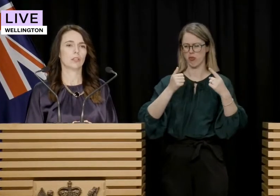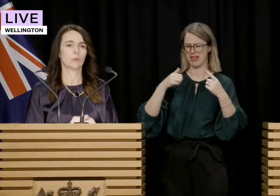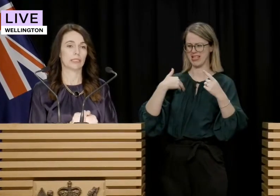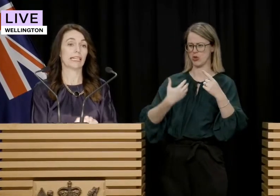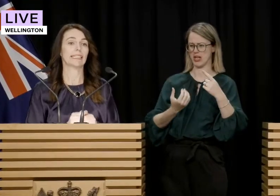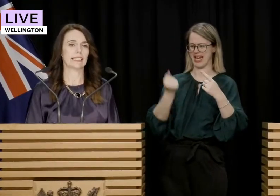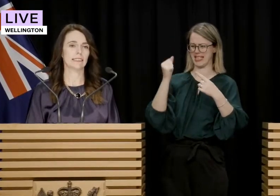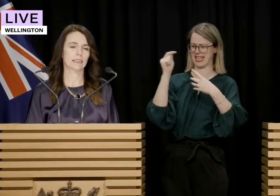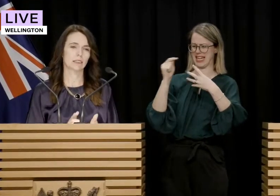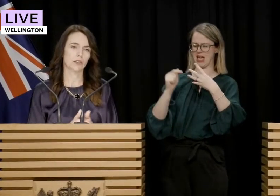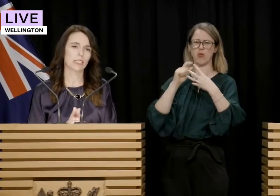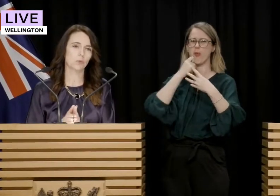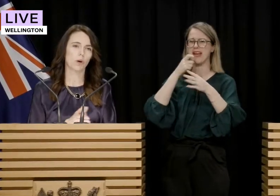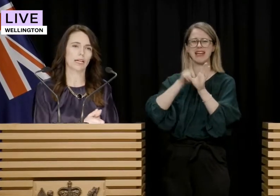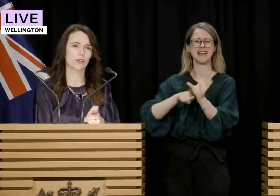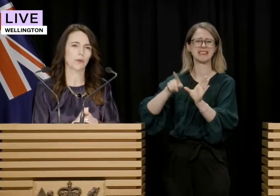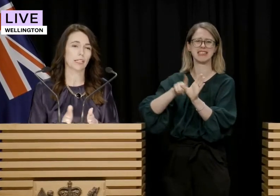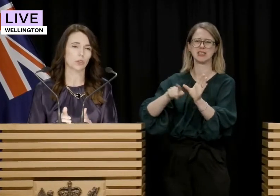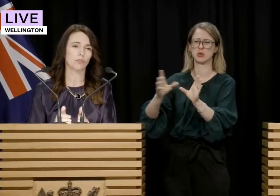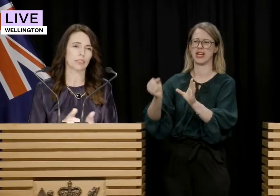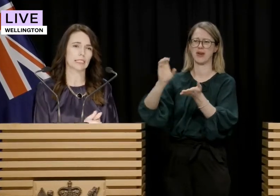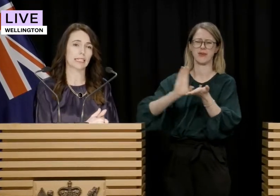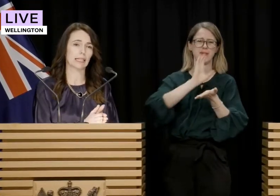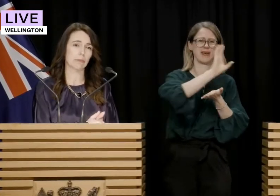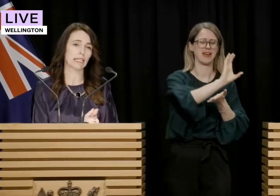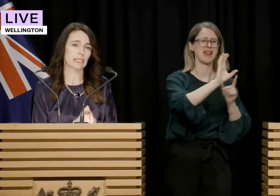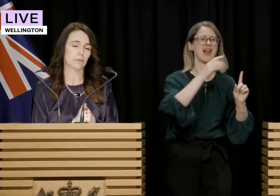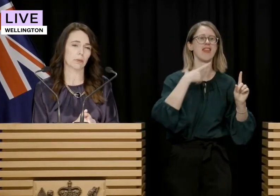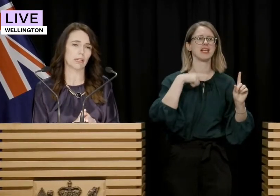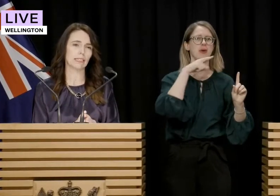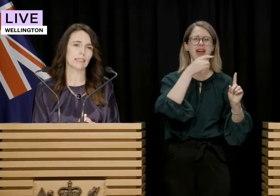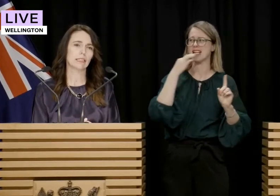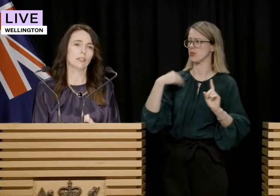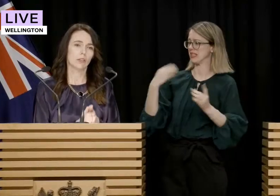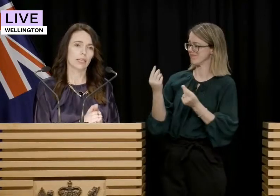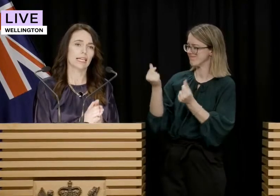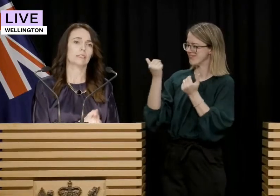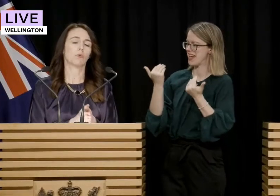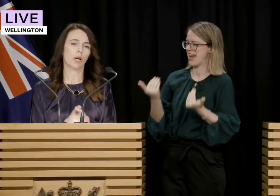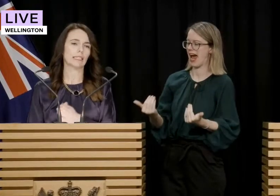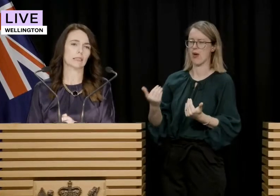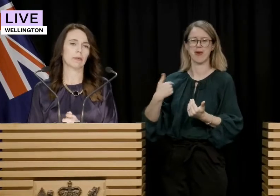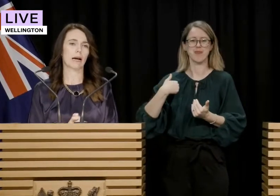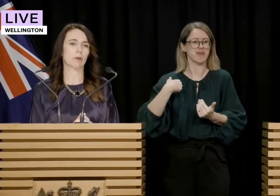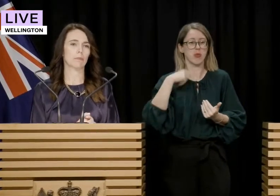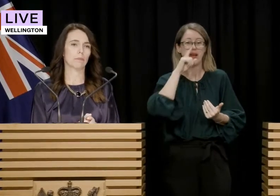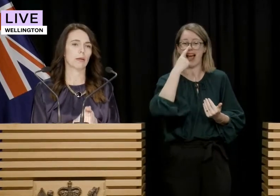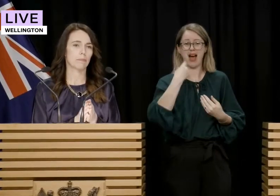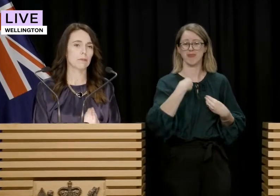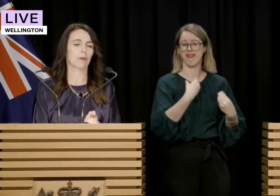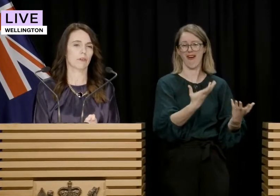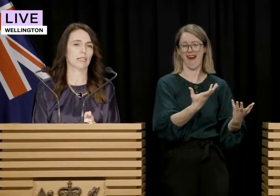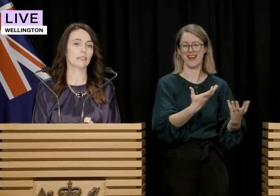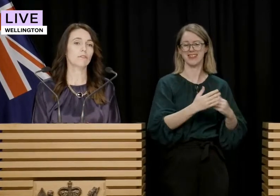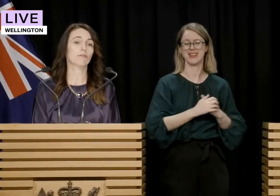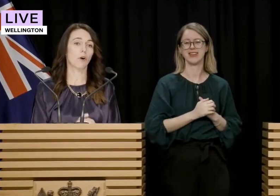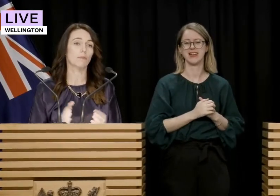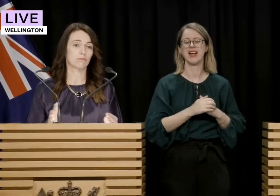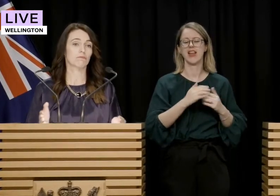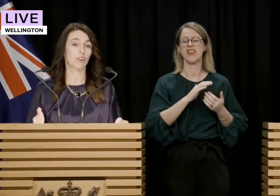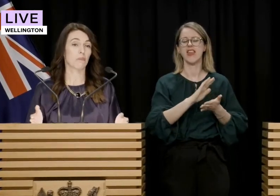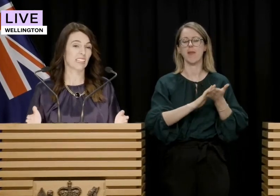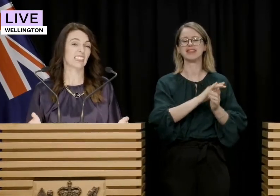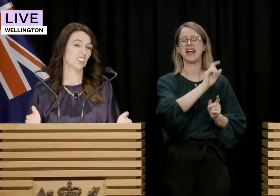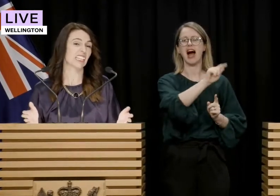procure would take years. And so that's why Ukraine is often seeking immediate supply. That's more likely to be able to be provided